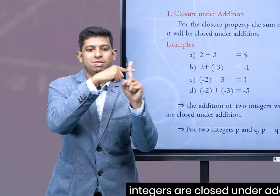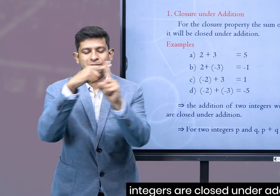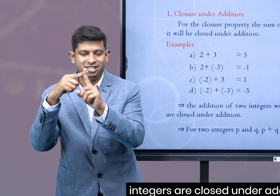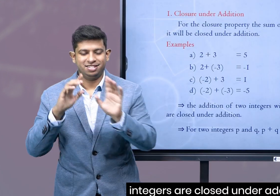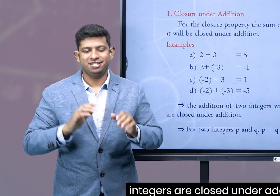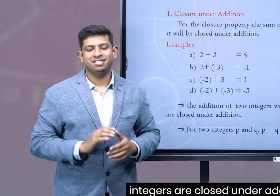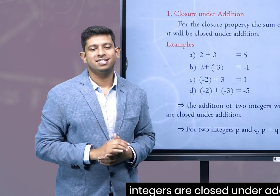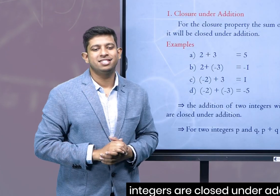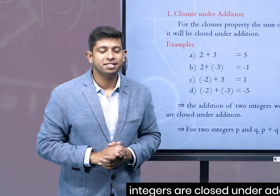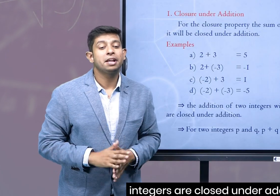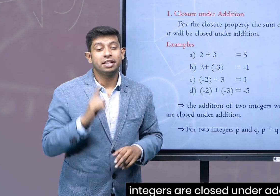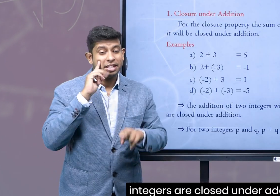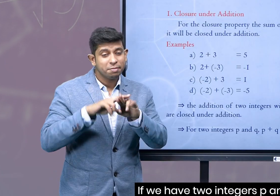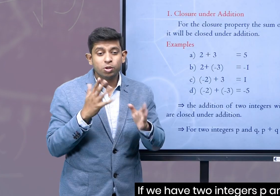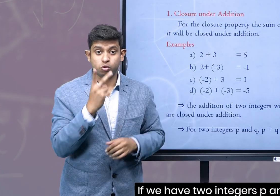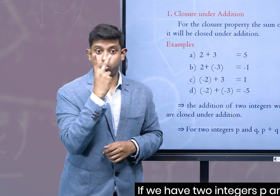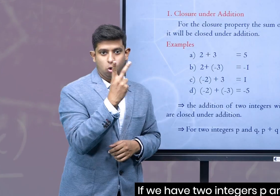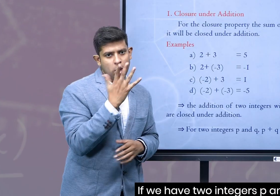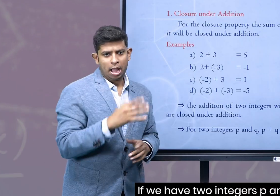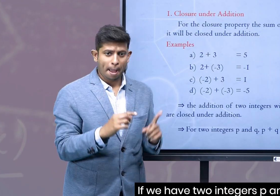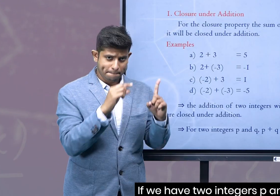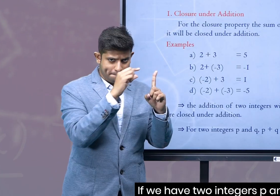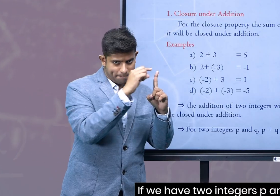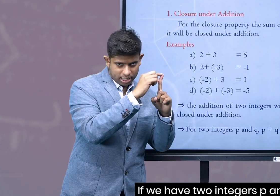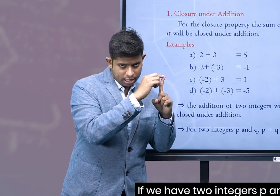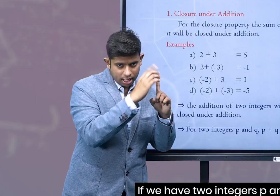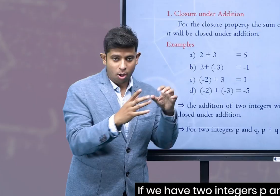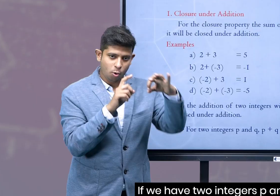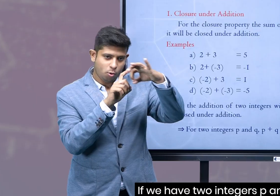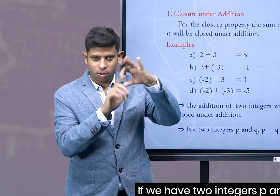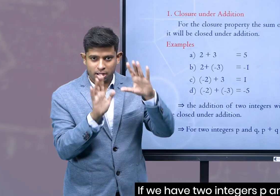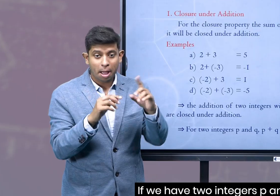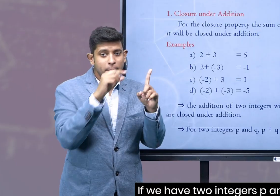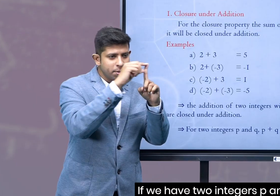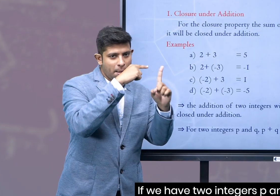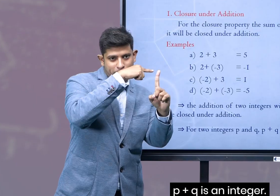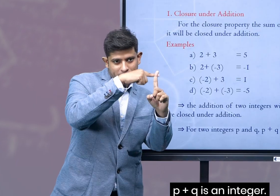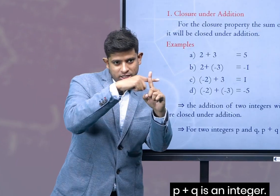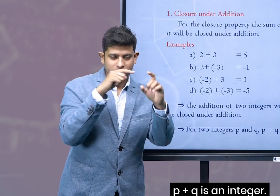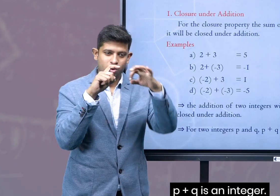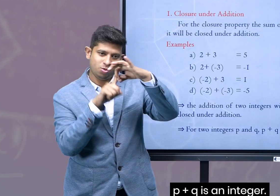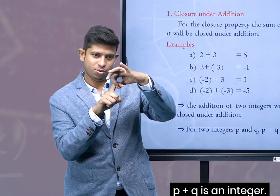under addition. If we have two integers p and q, p plus q is an